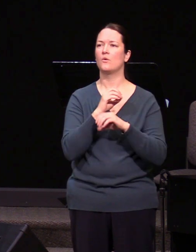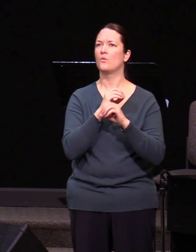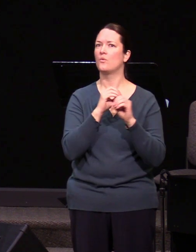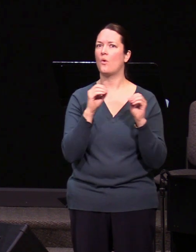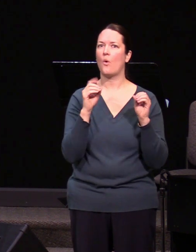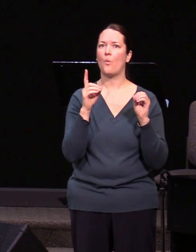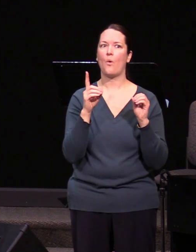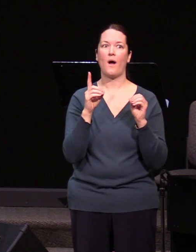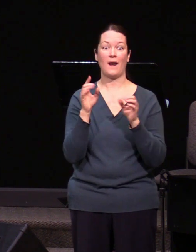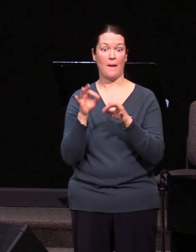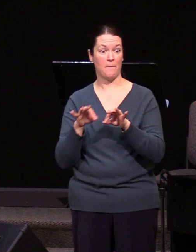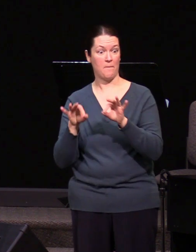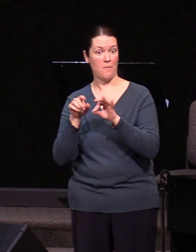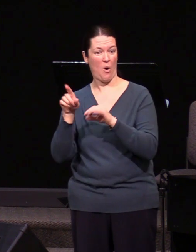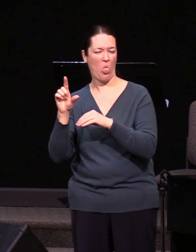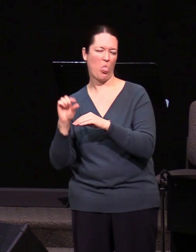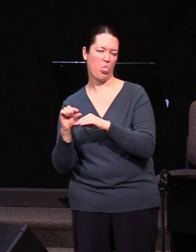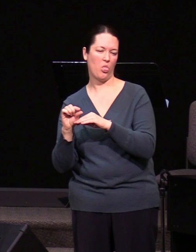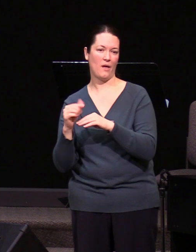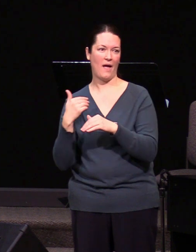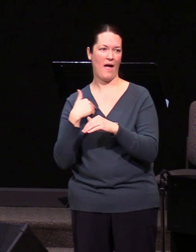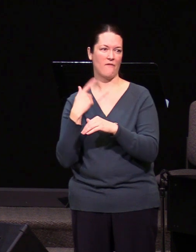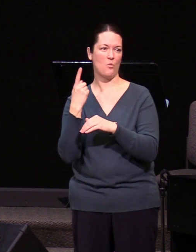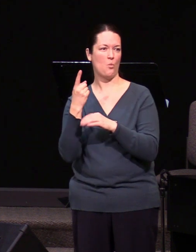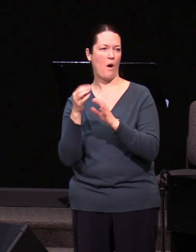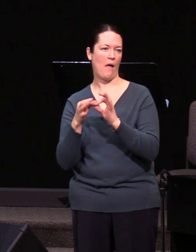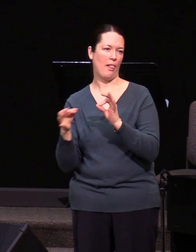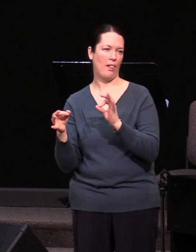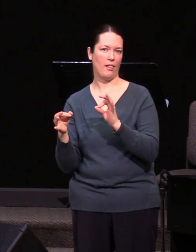nobody's importance is small enough to only have one role.